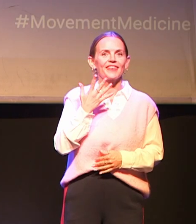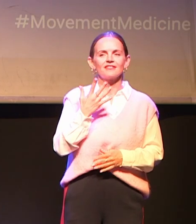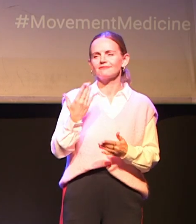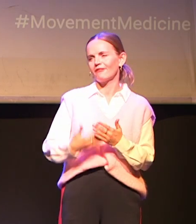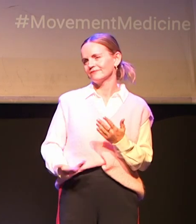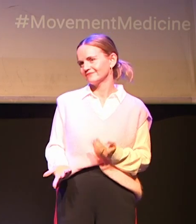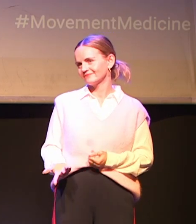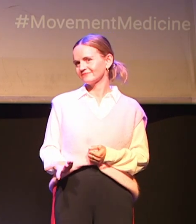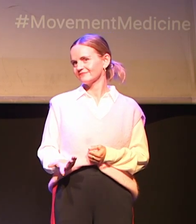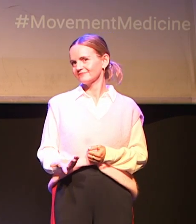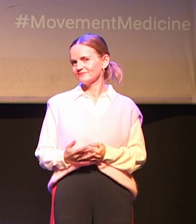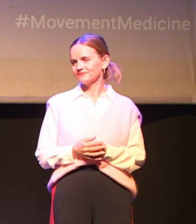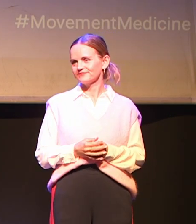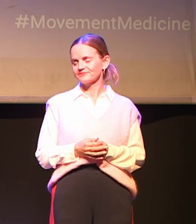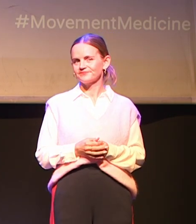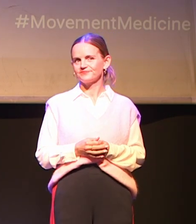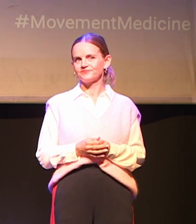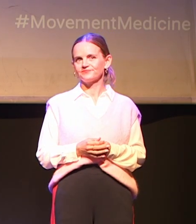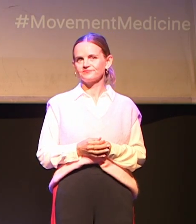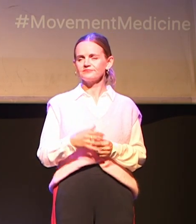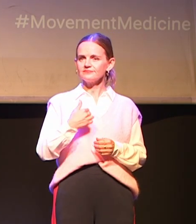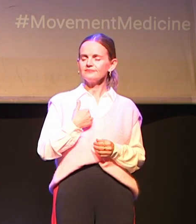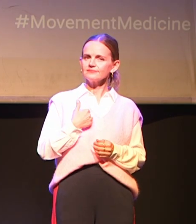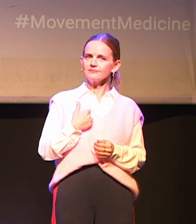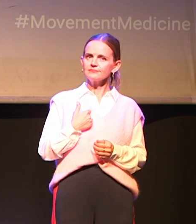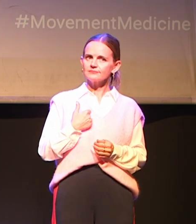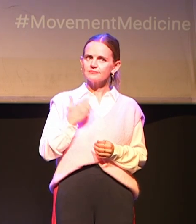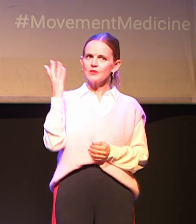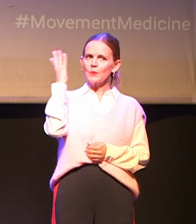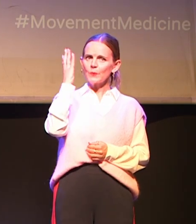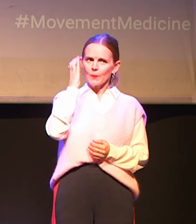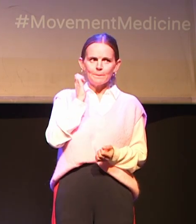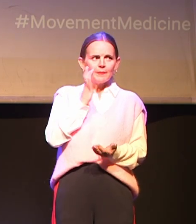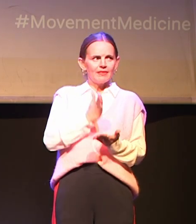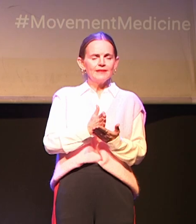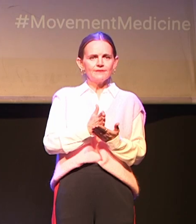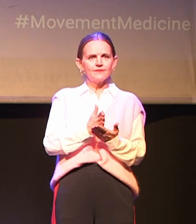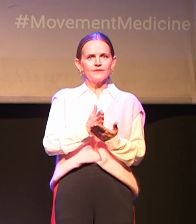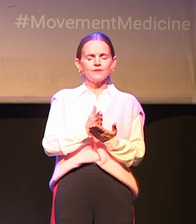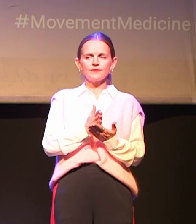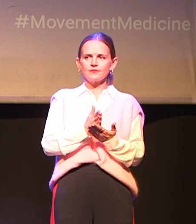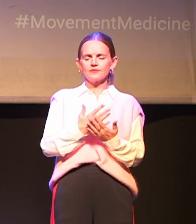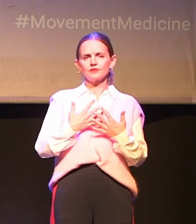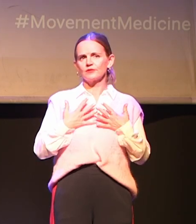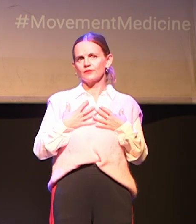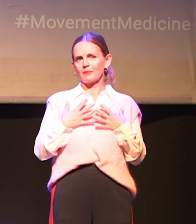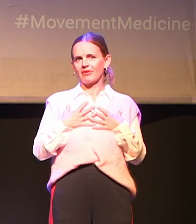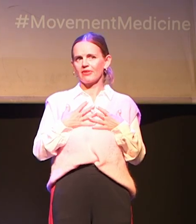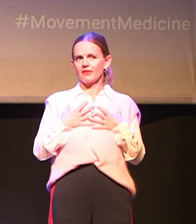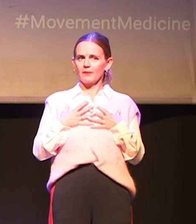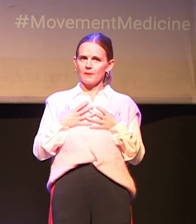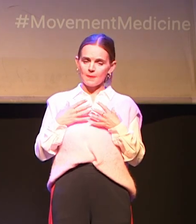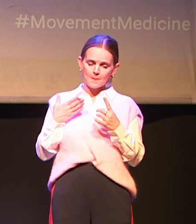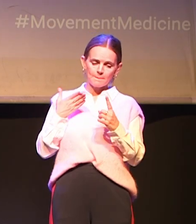Right. I do really believe that the for me, this is the purpose is to